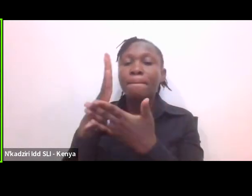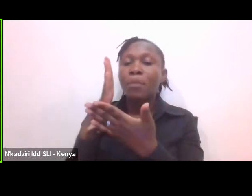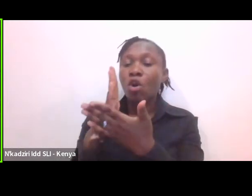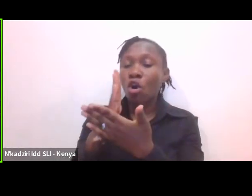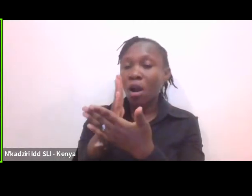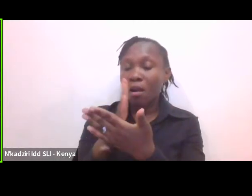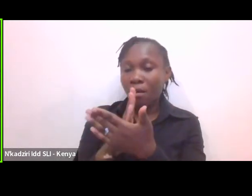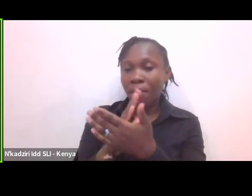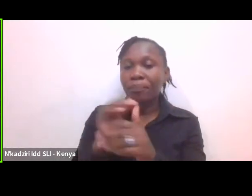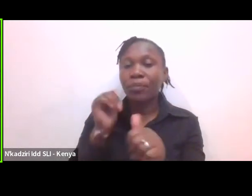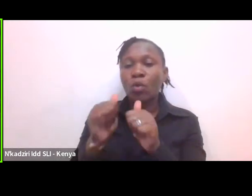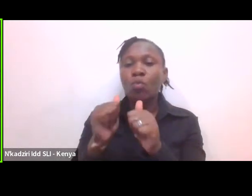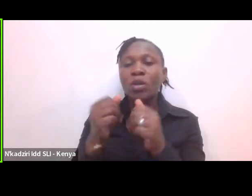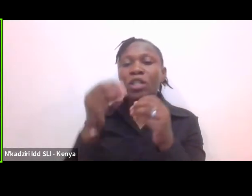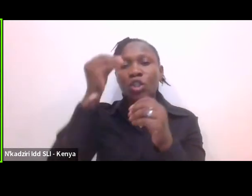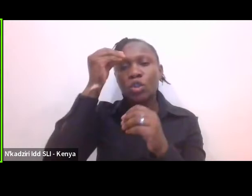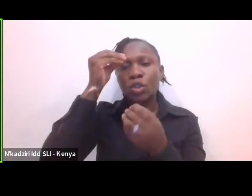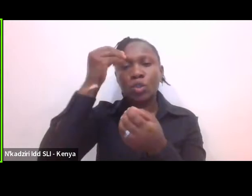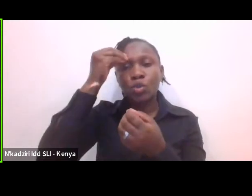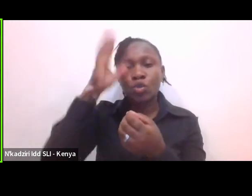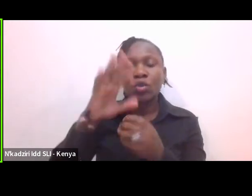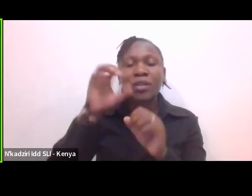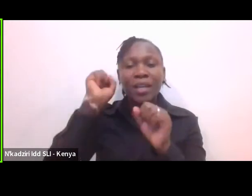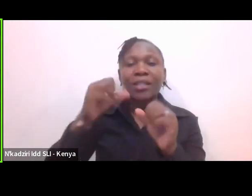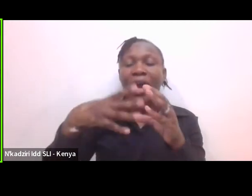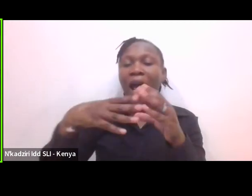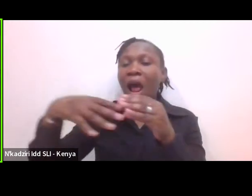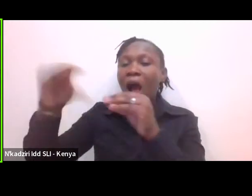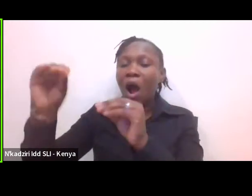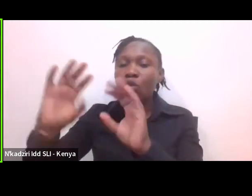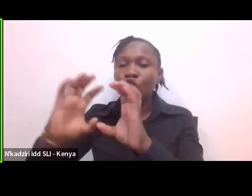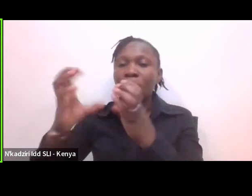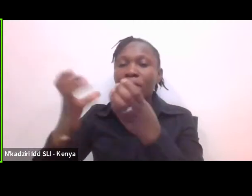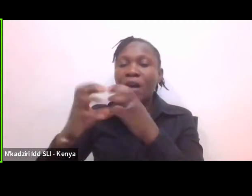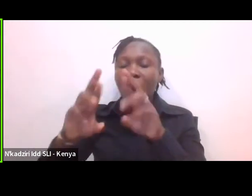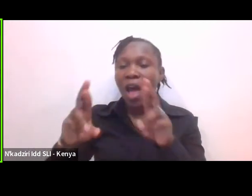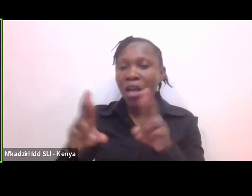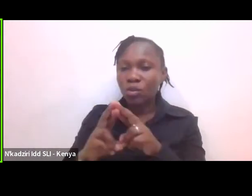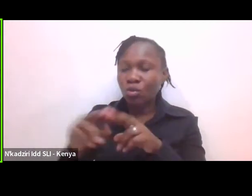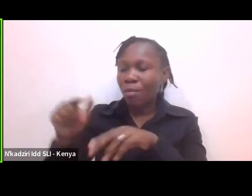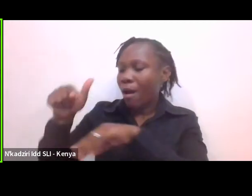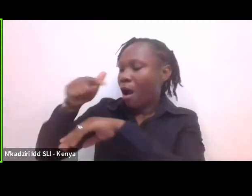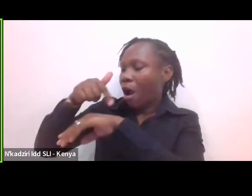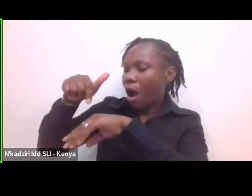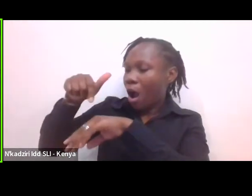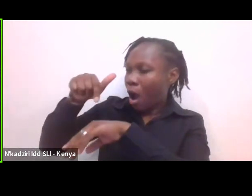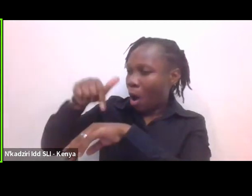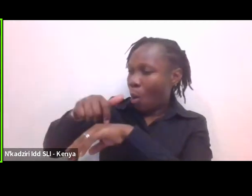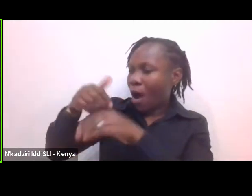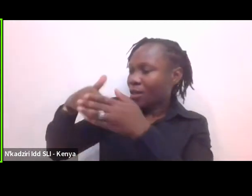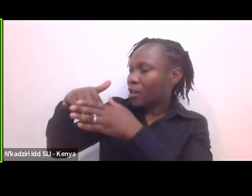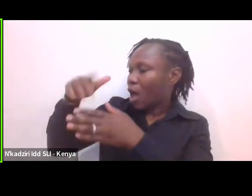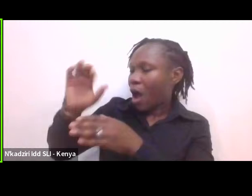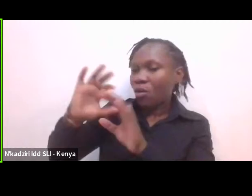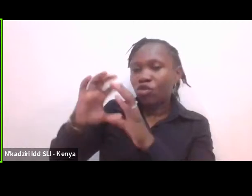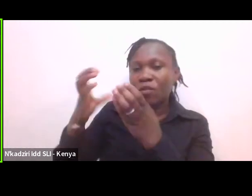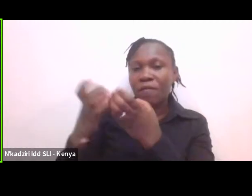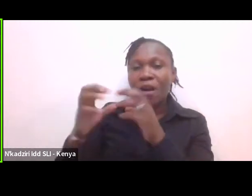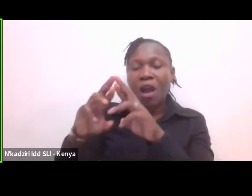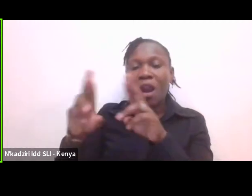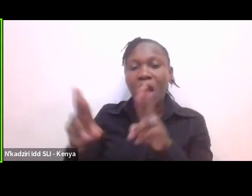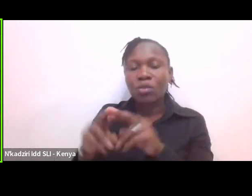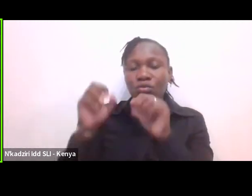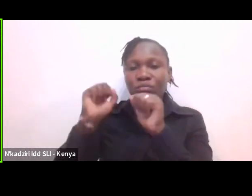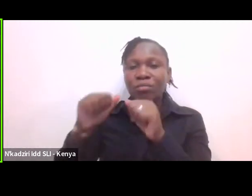take students out of that classroom where for hours on end they are cabin, cribbed,